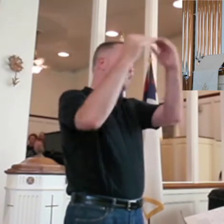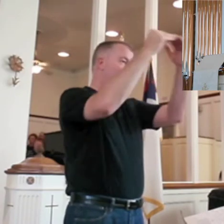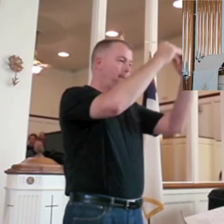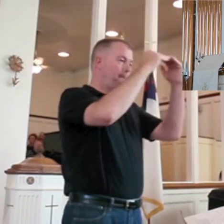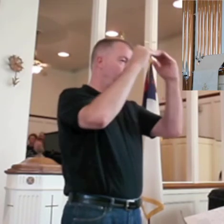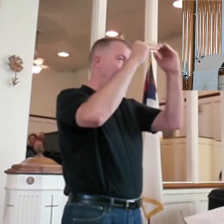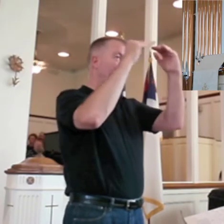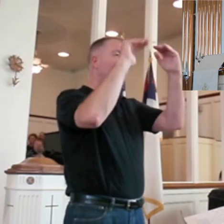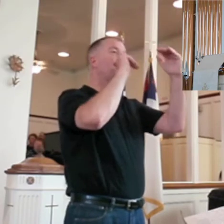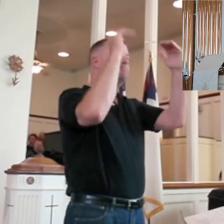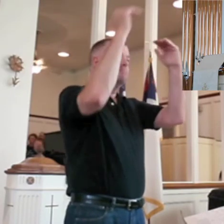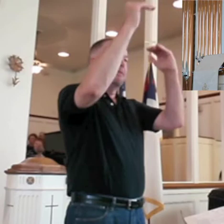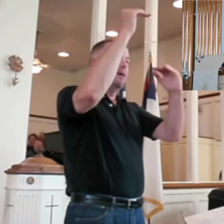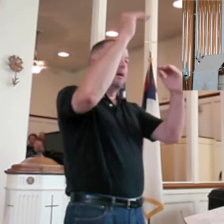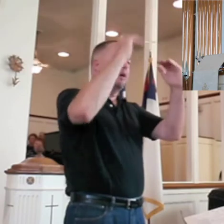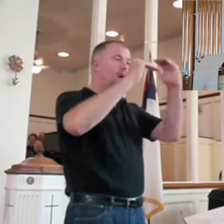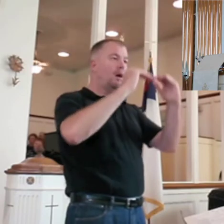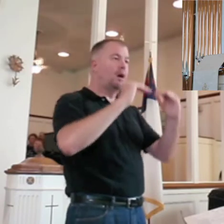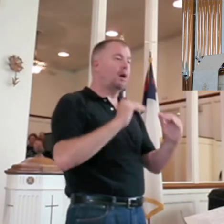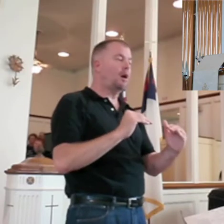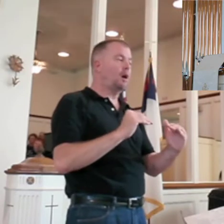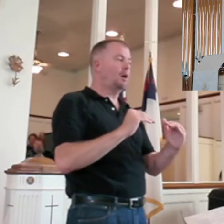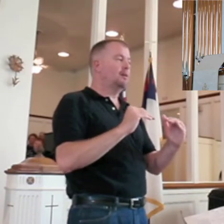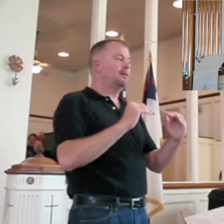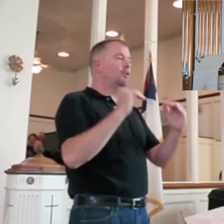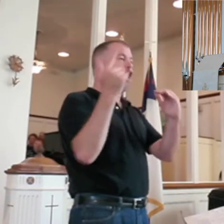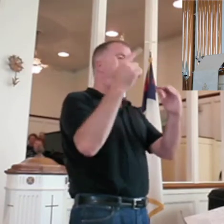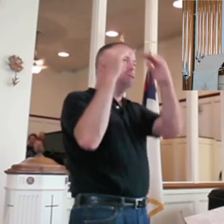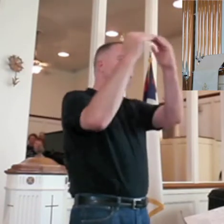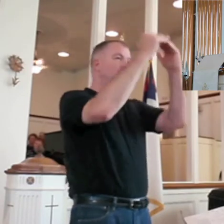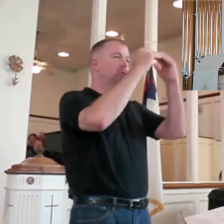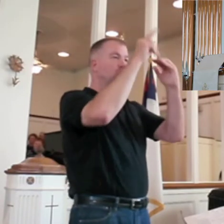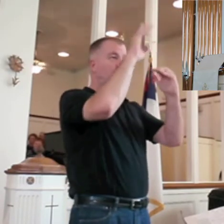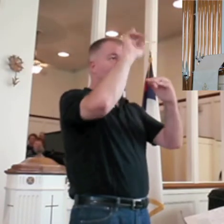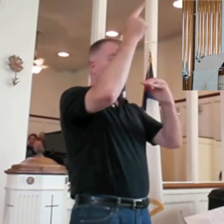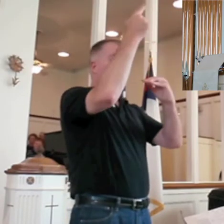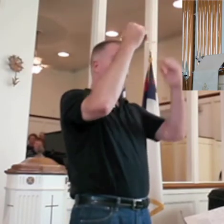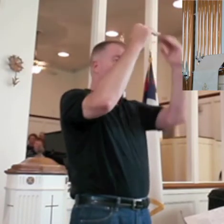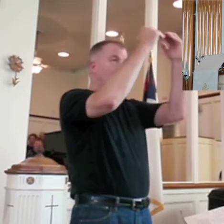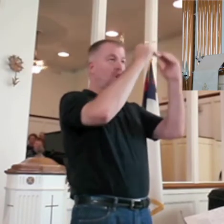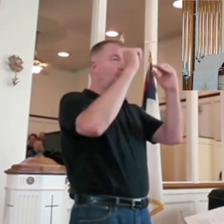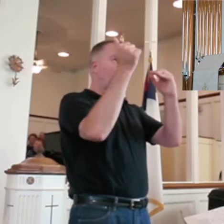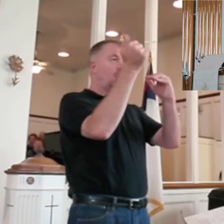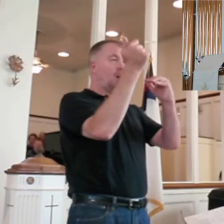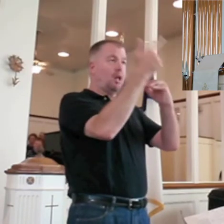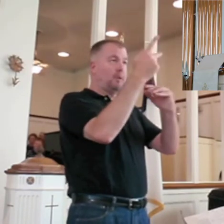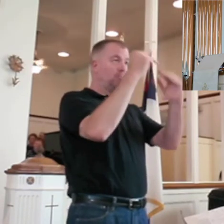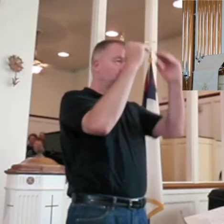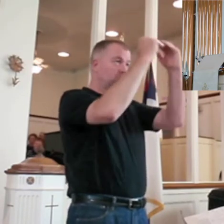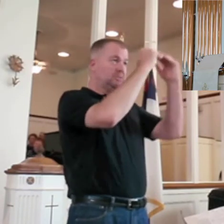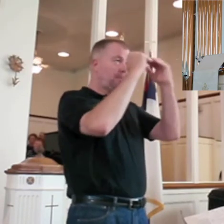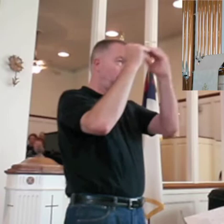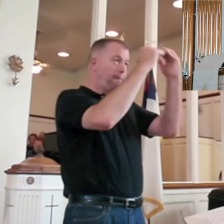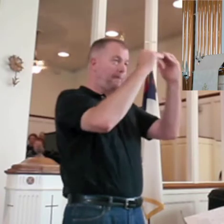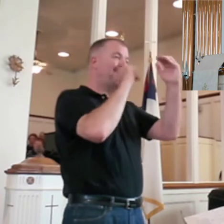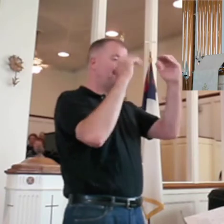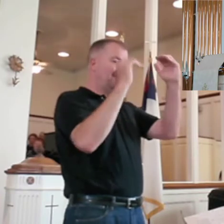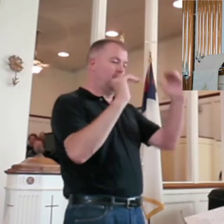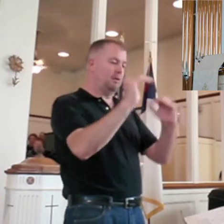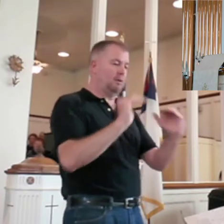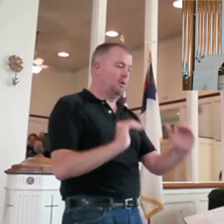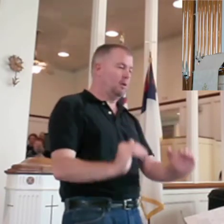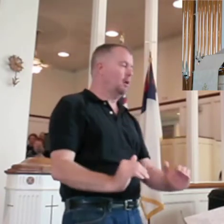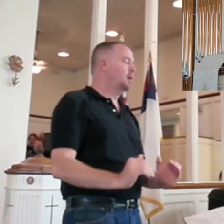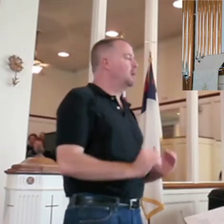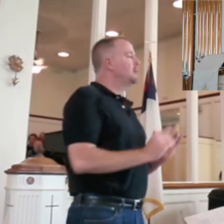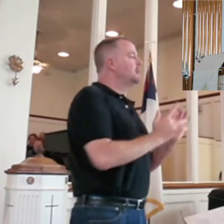second. So that would mean being the best king is the one who by his life loves God with his whole heart and